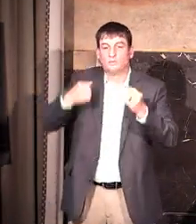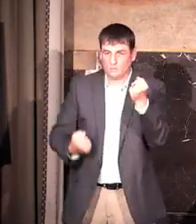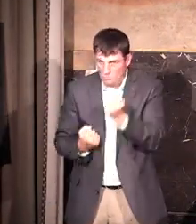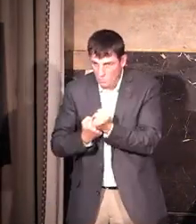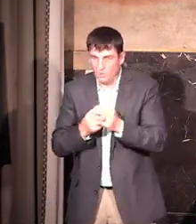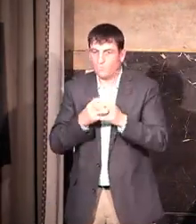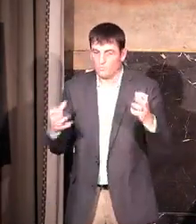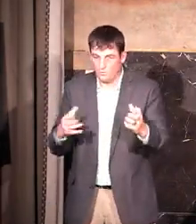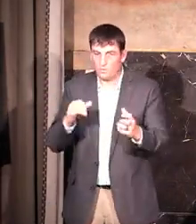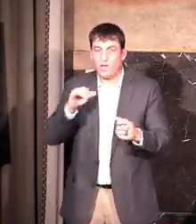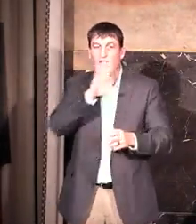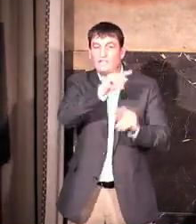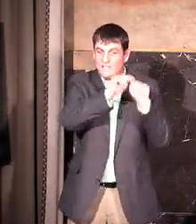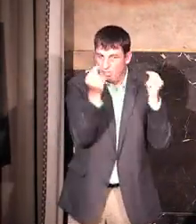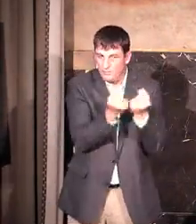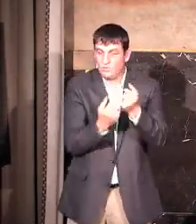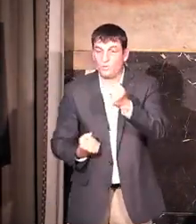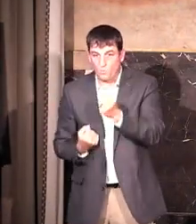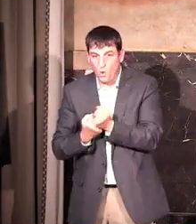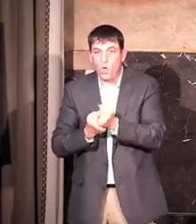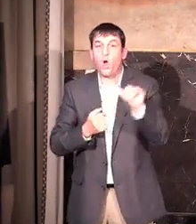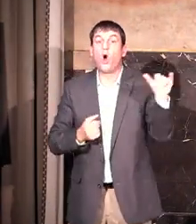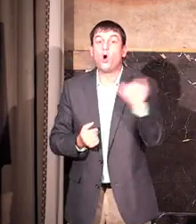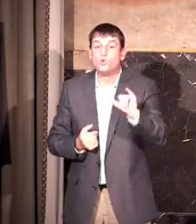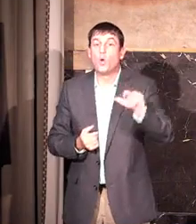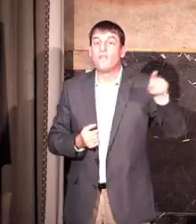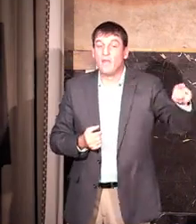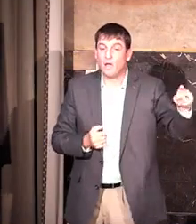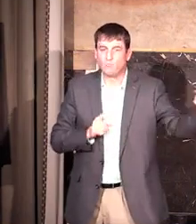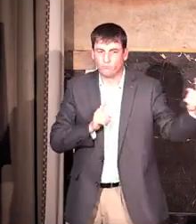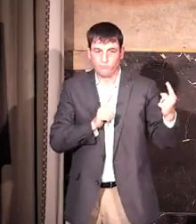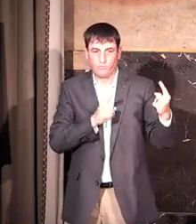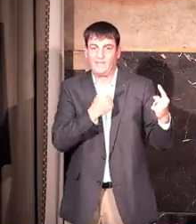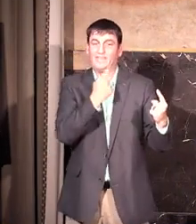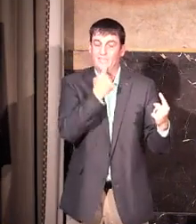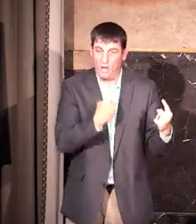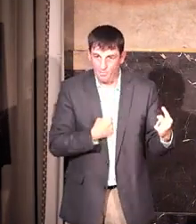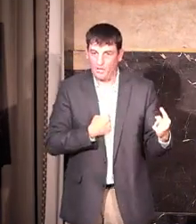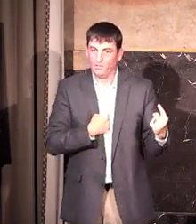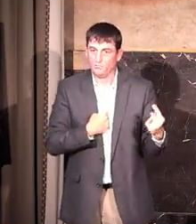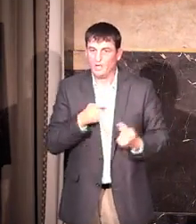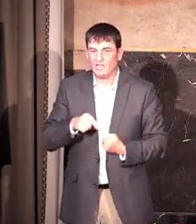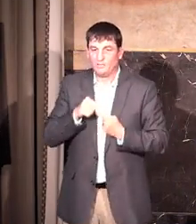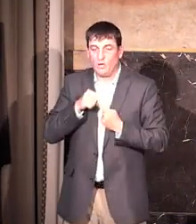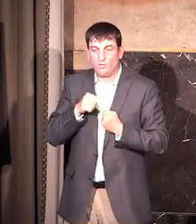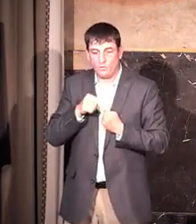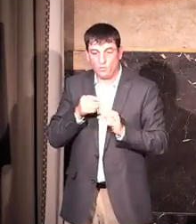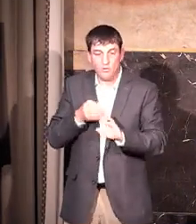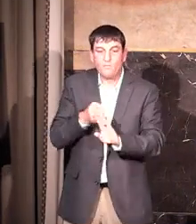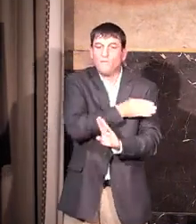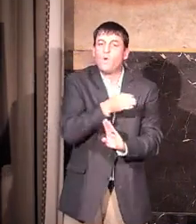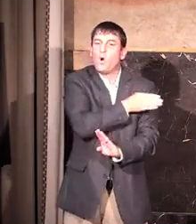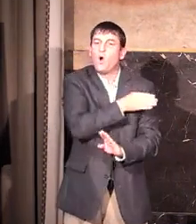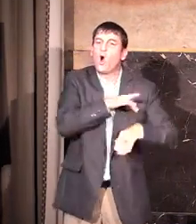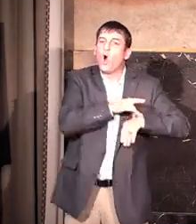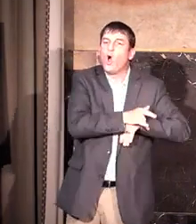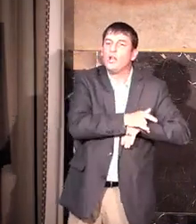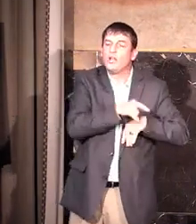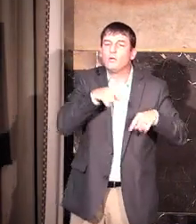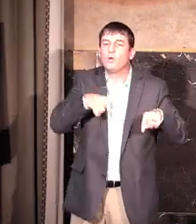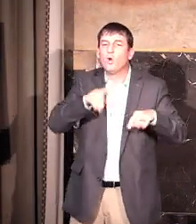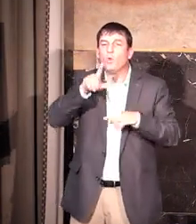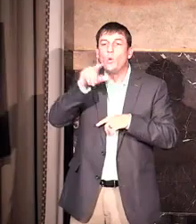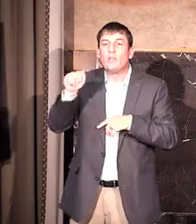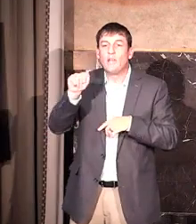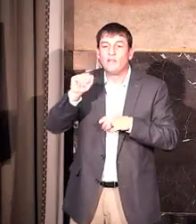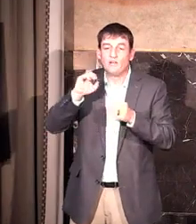not only were they supportive, they went out of their way to tell me that especially early on, when Louisiana had the highest